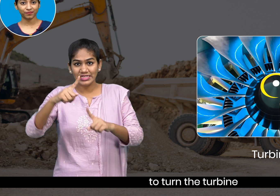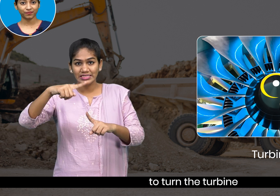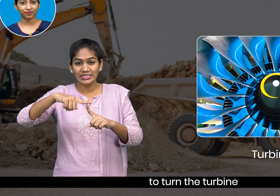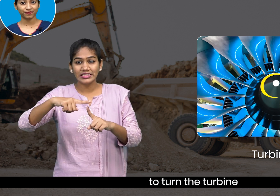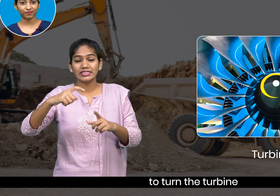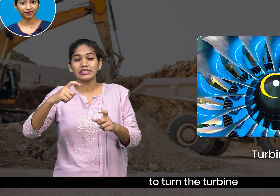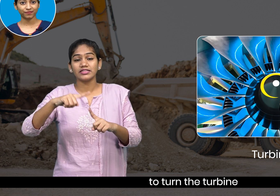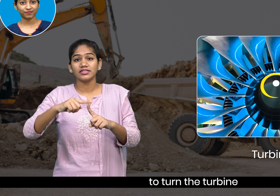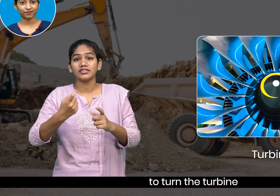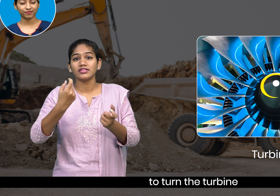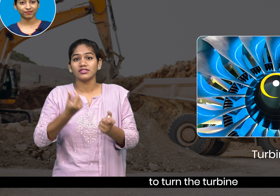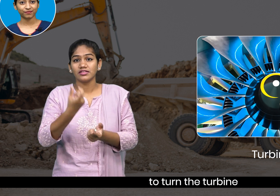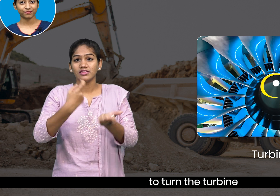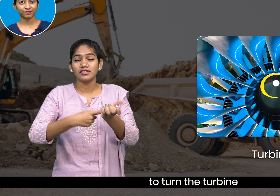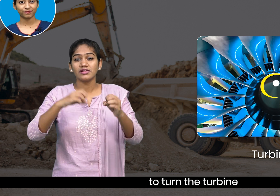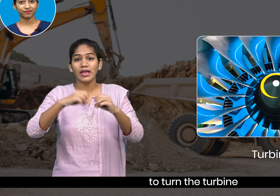turbine